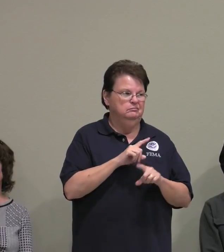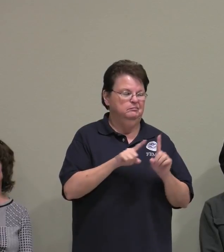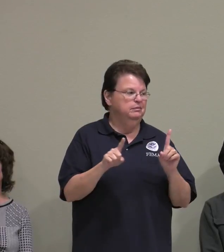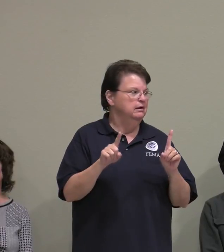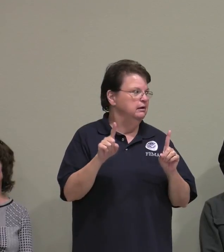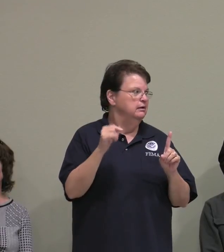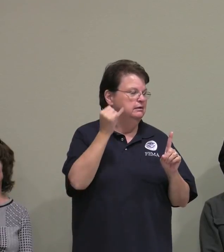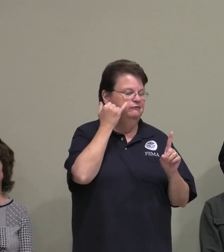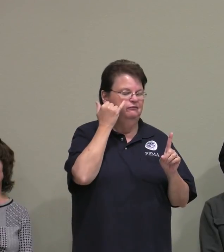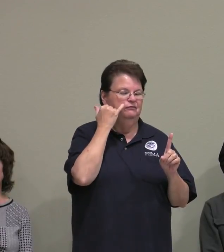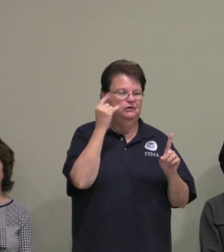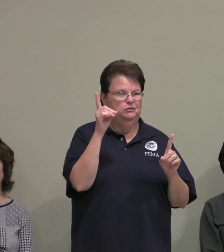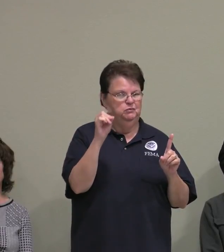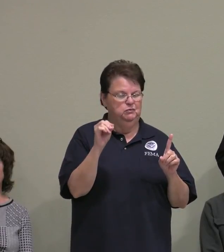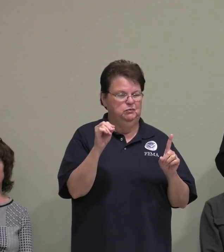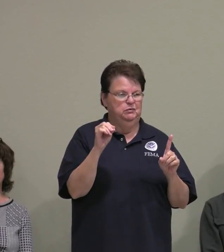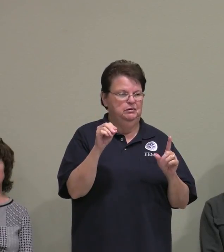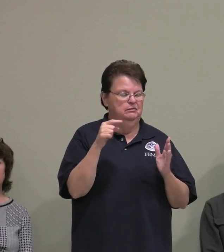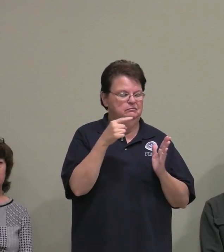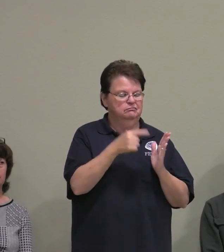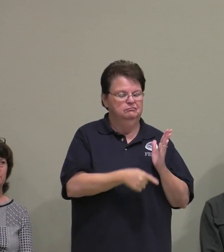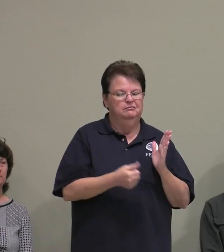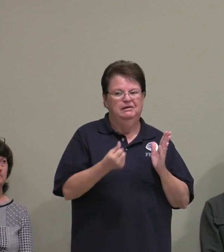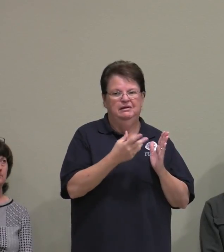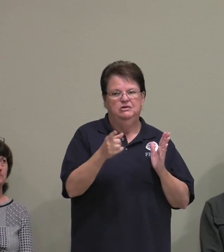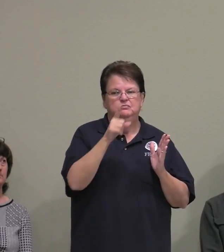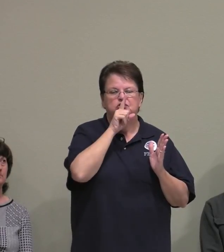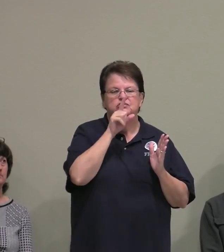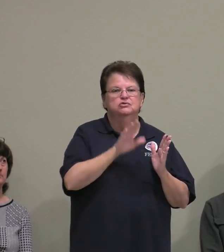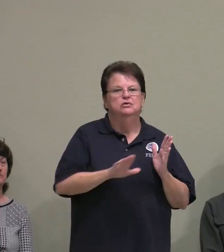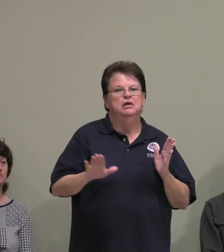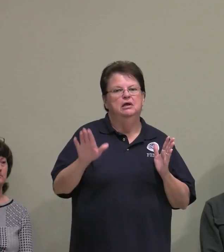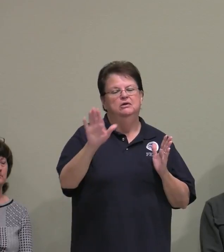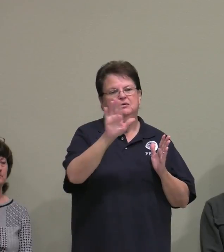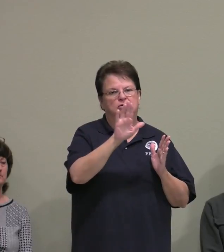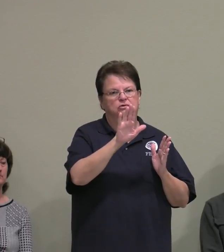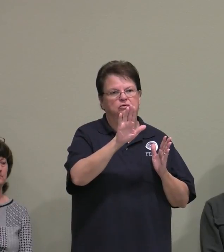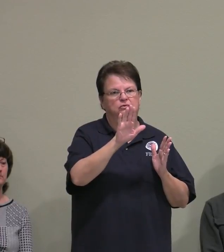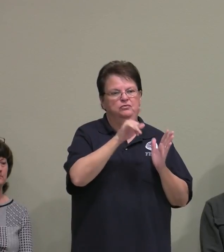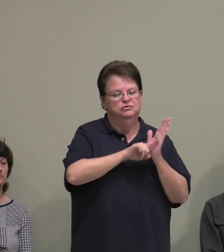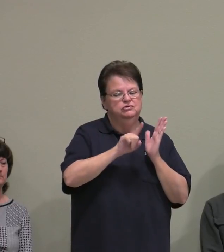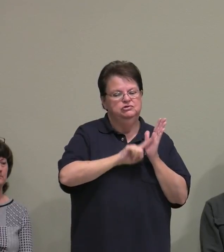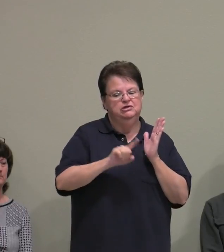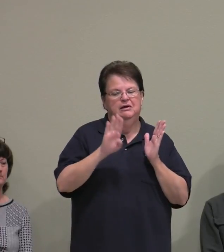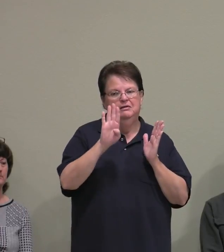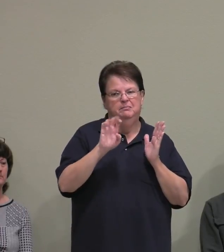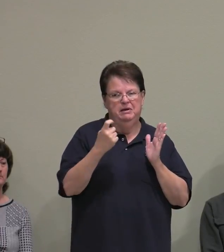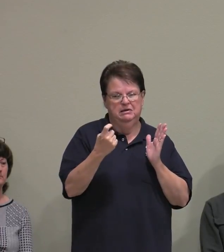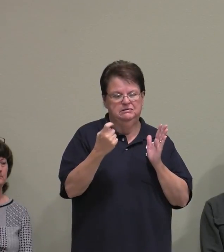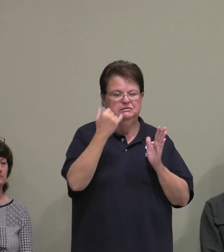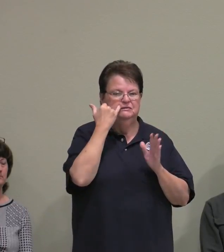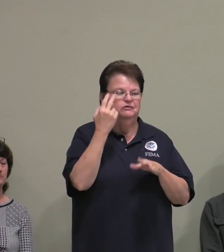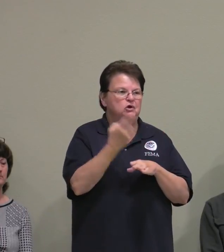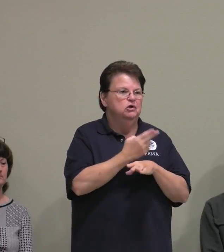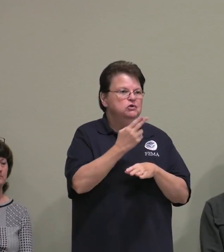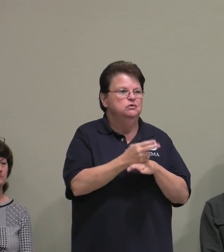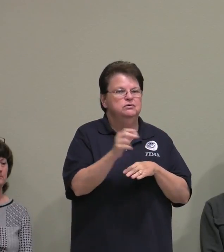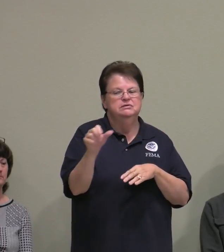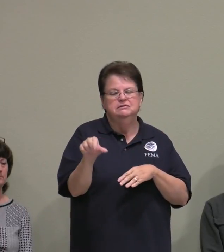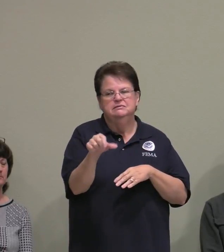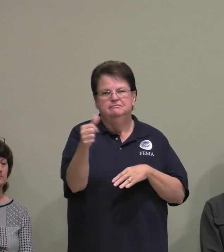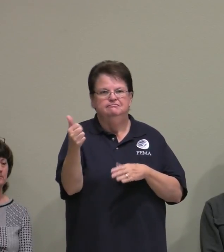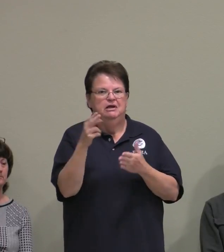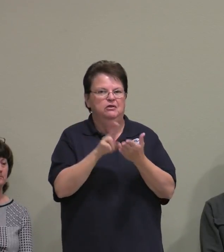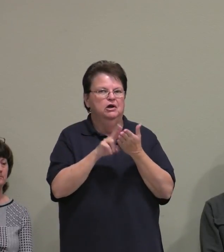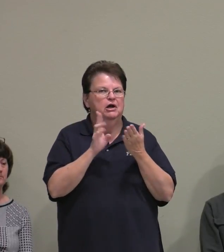you do, there's a lot of things you need to make sure that you check the box on if you're going to use your own